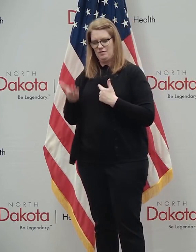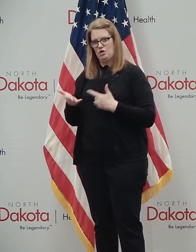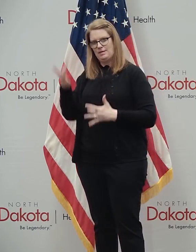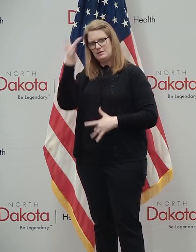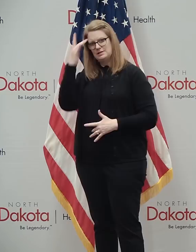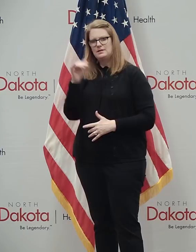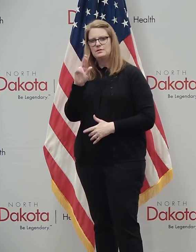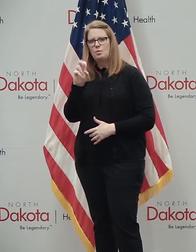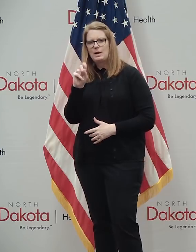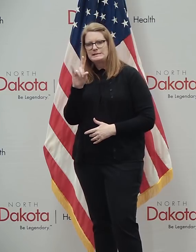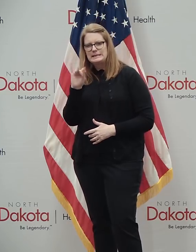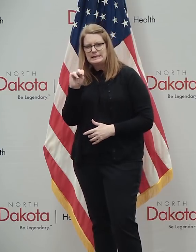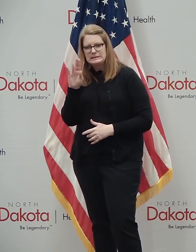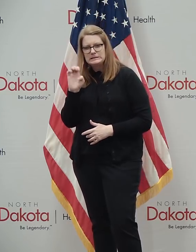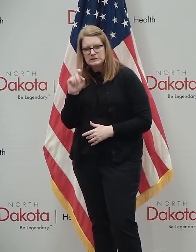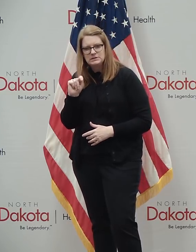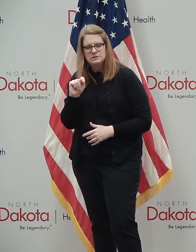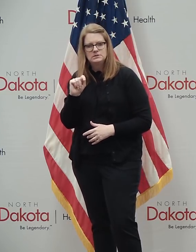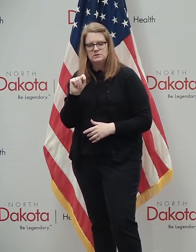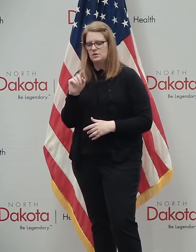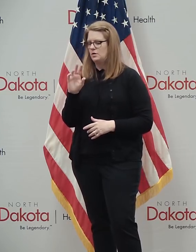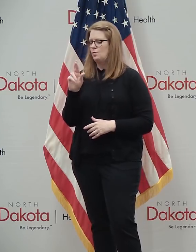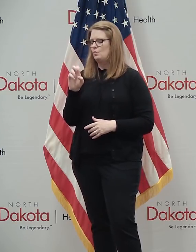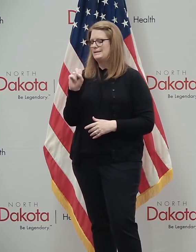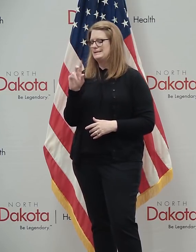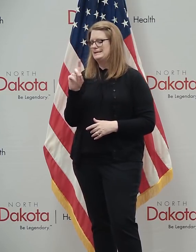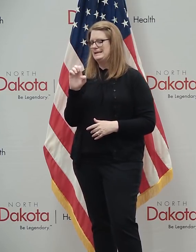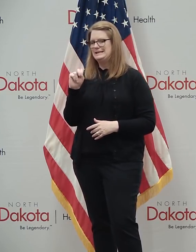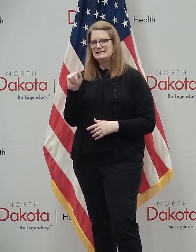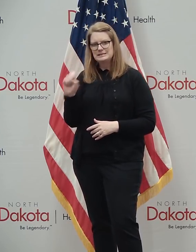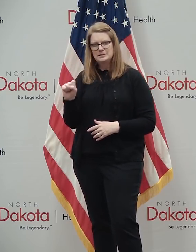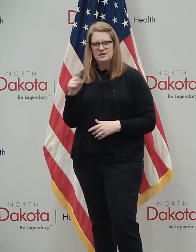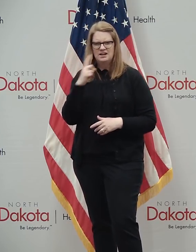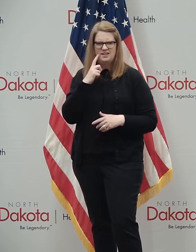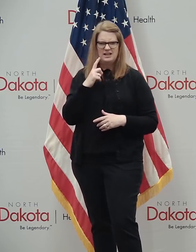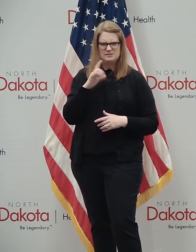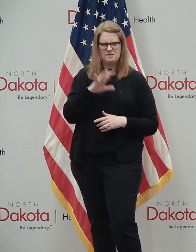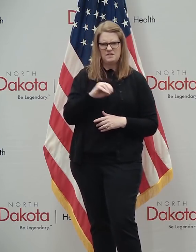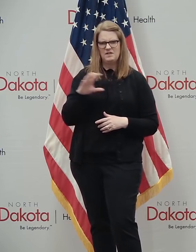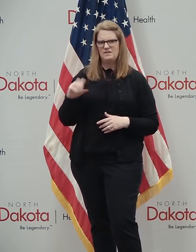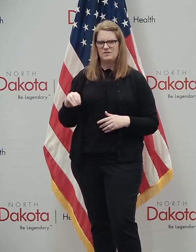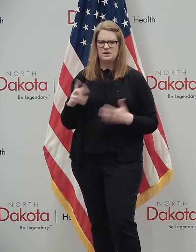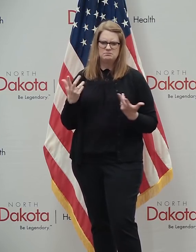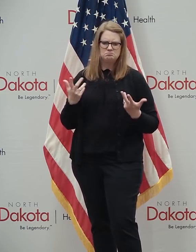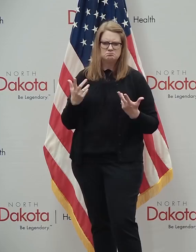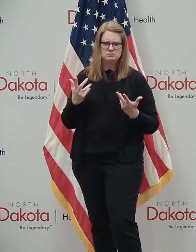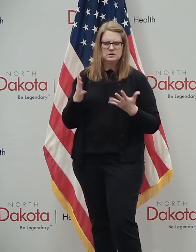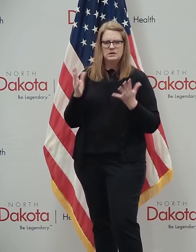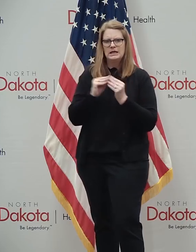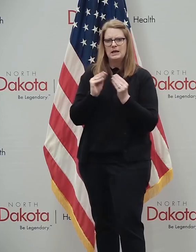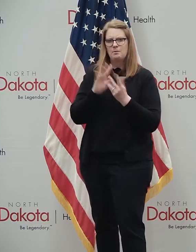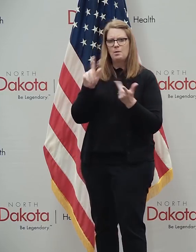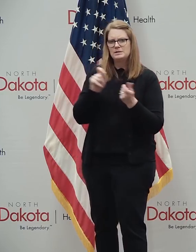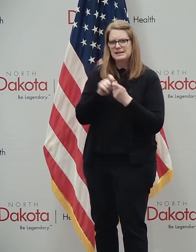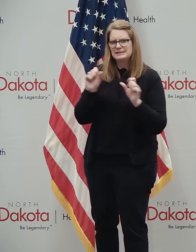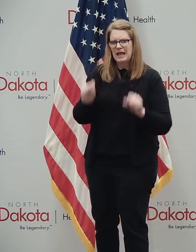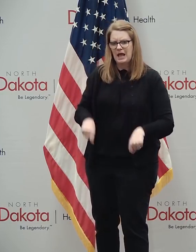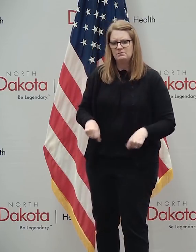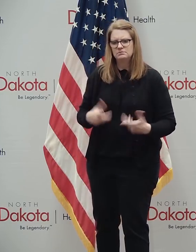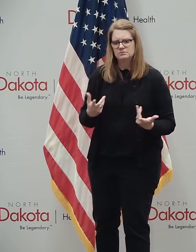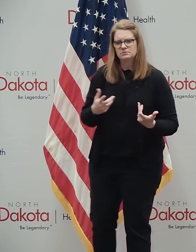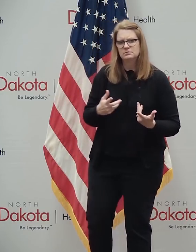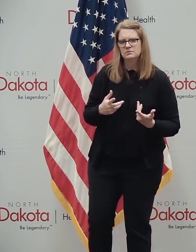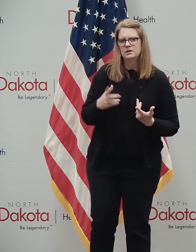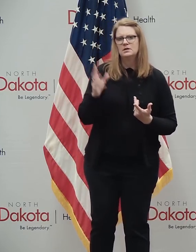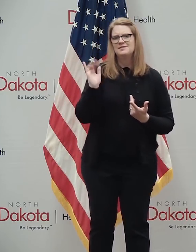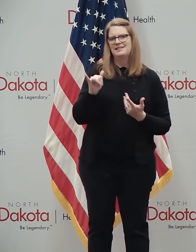know for sure that I think I've said from here from the podium before that it was about 50-50 and remains, we can get more precise than that, but that's been the